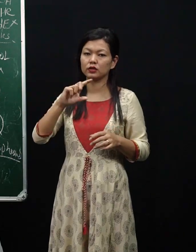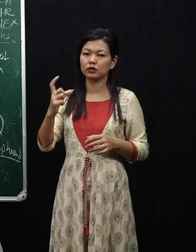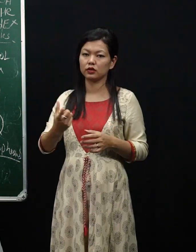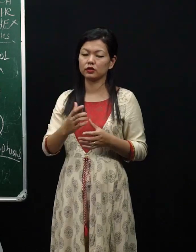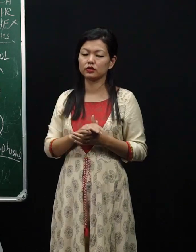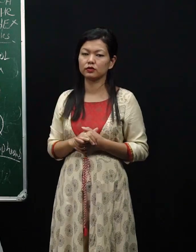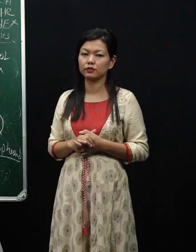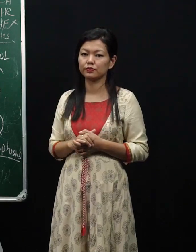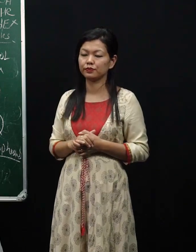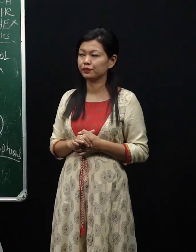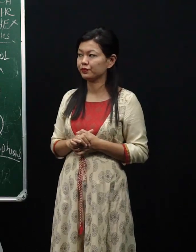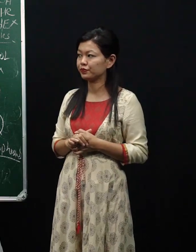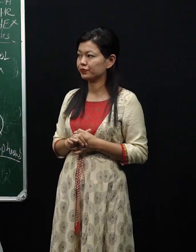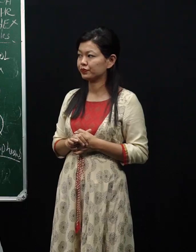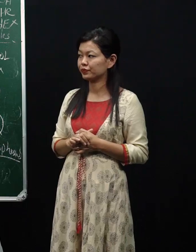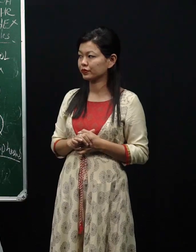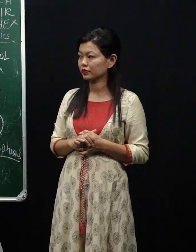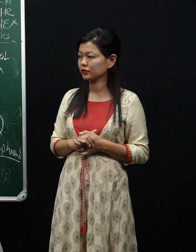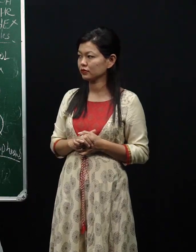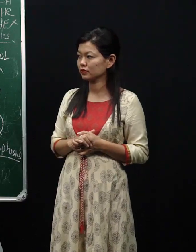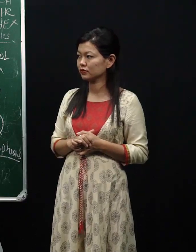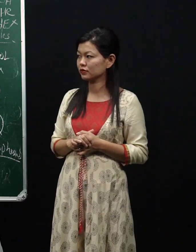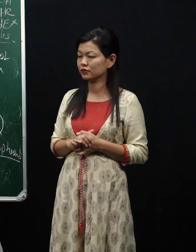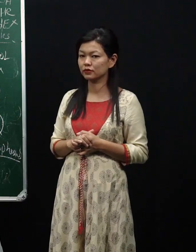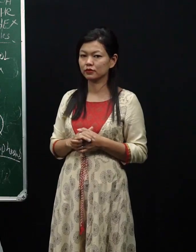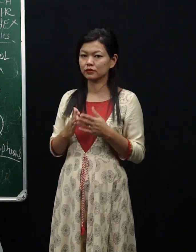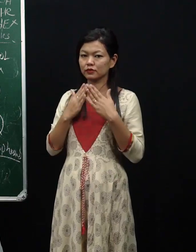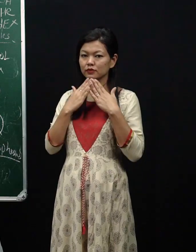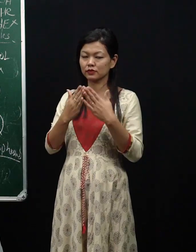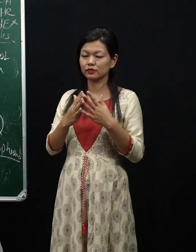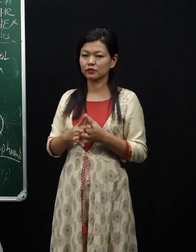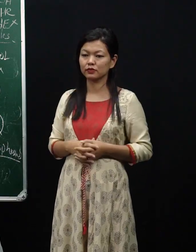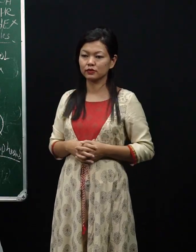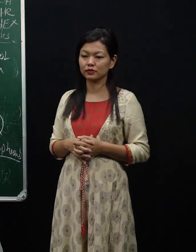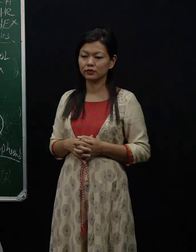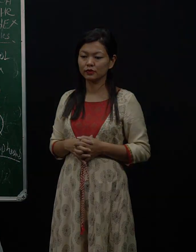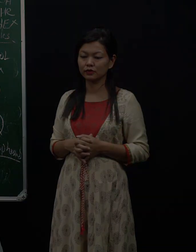Dalton's atomic theory in the next class. Thank you so much, students.